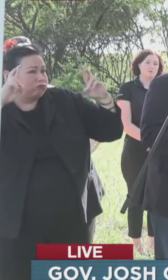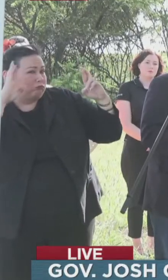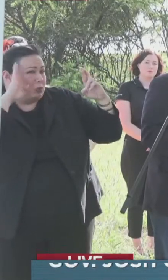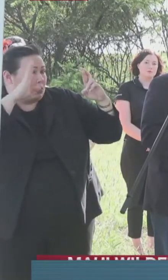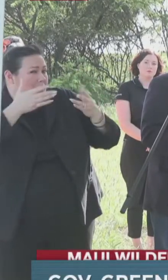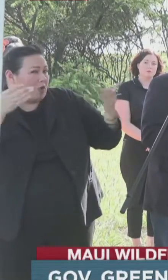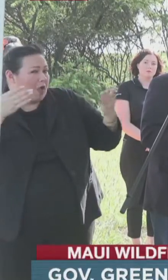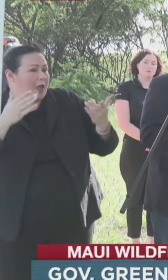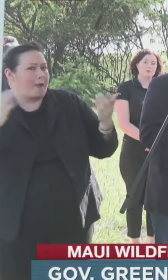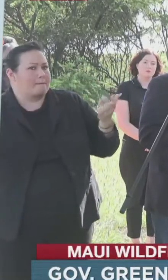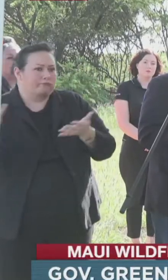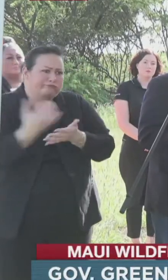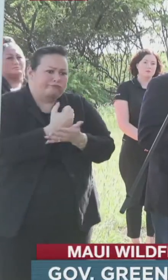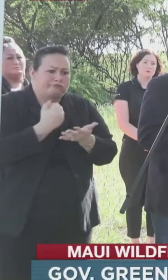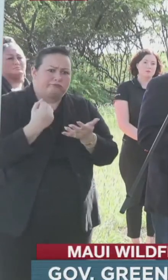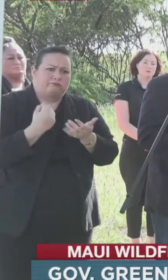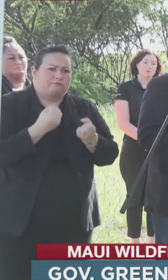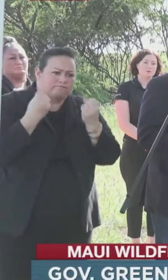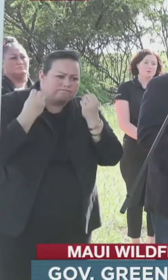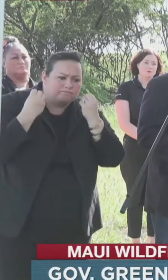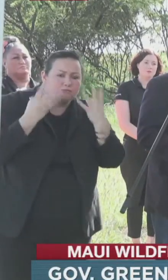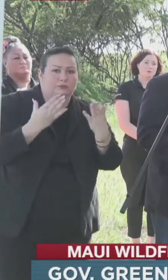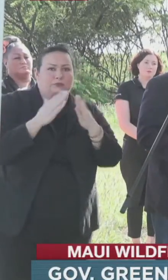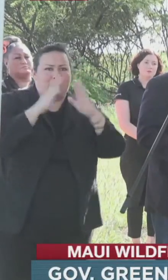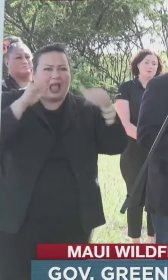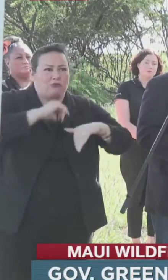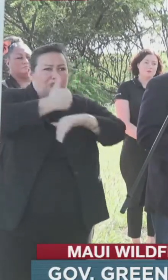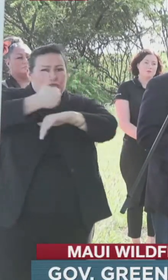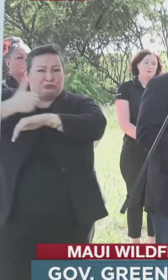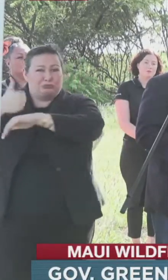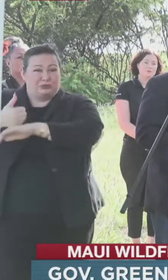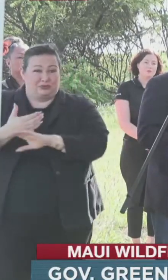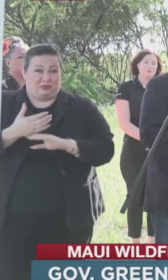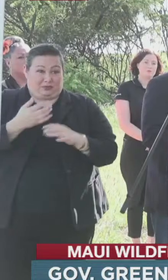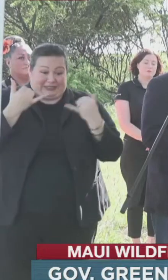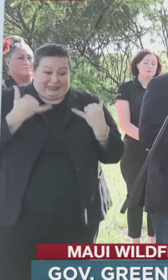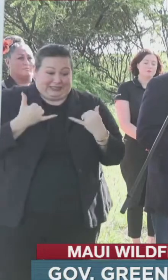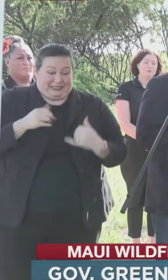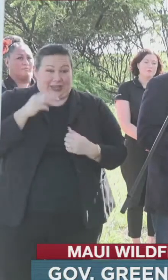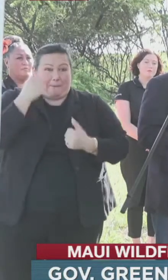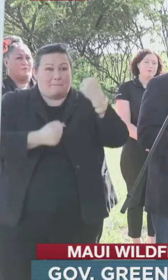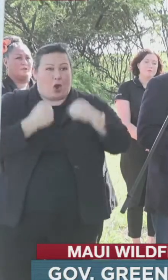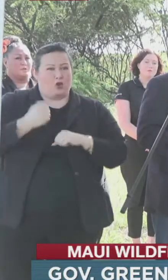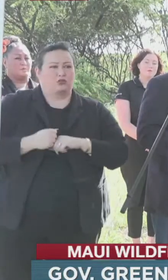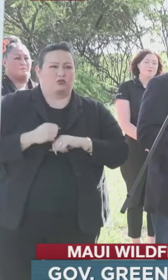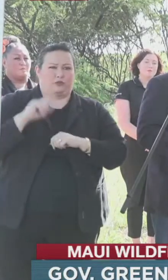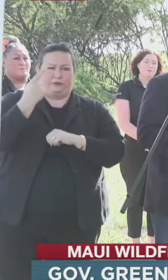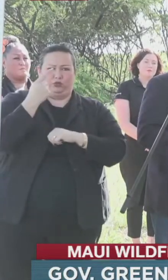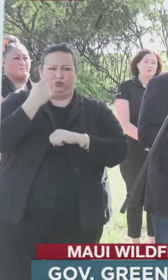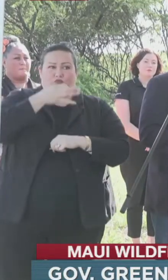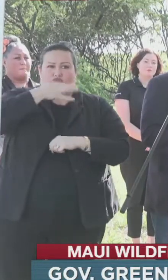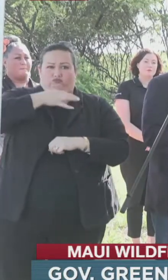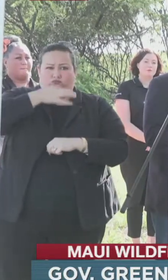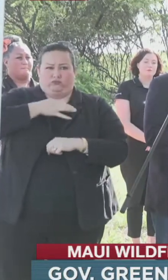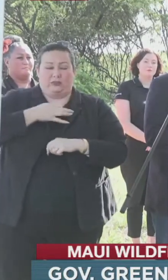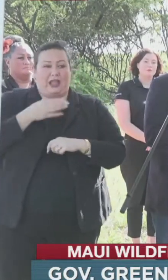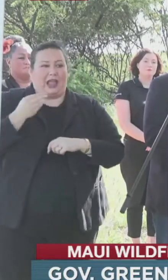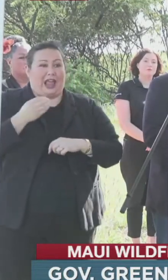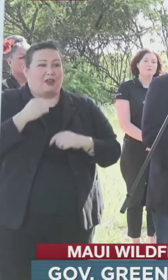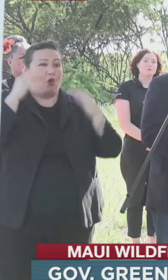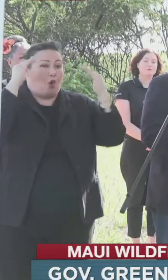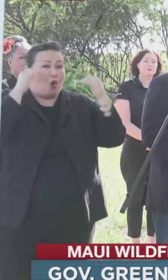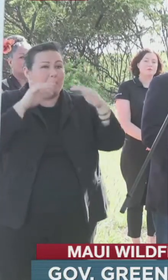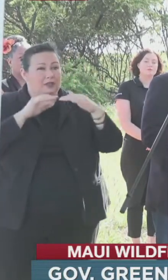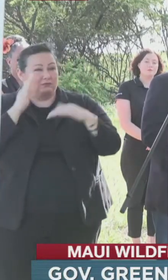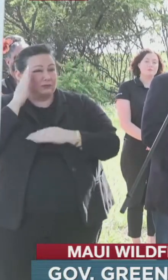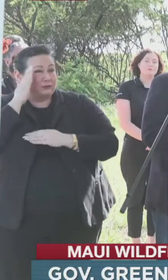in large numbers by March 1st, 2024. And then we also have some aspirational goals which we intend to meet for July